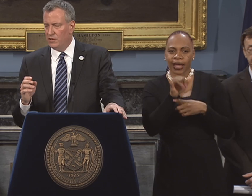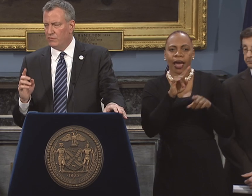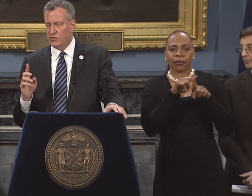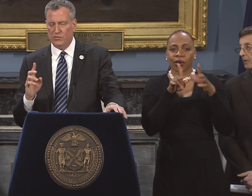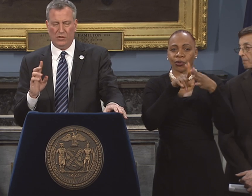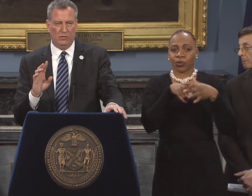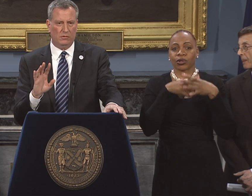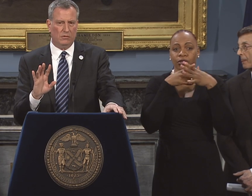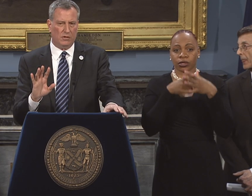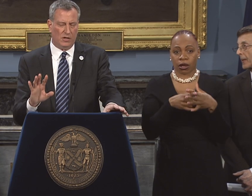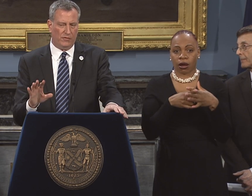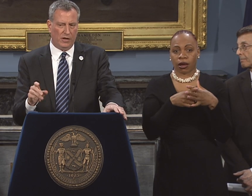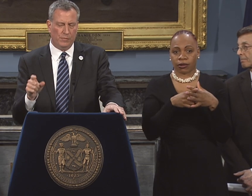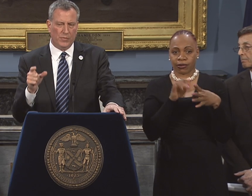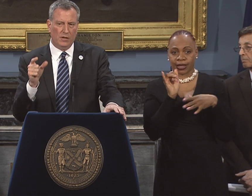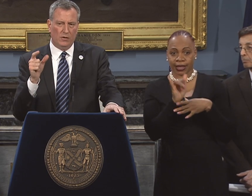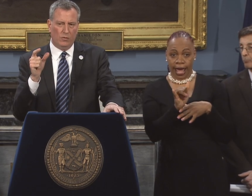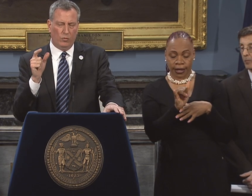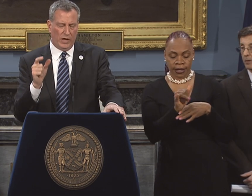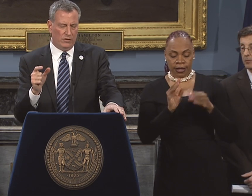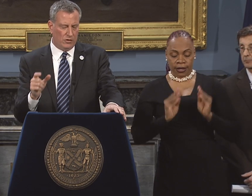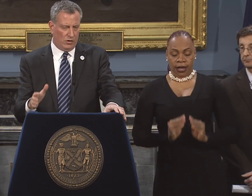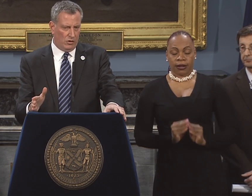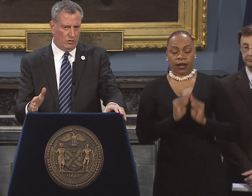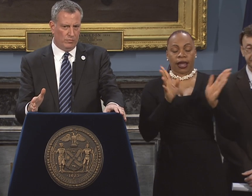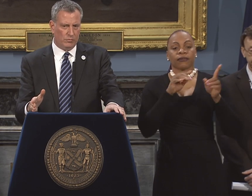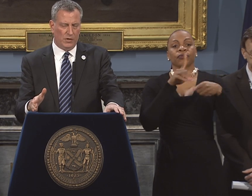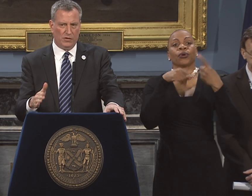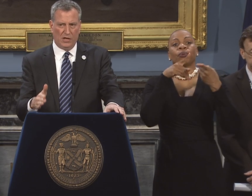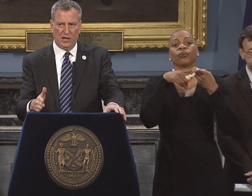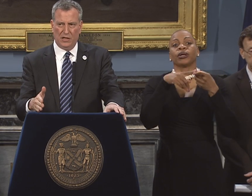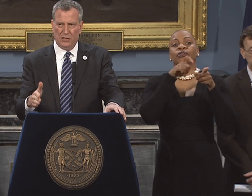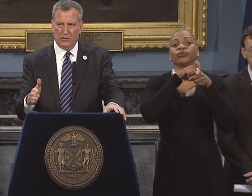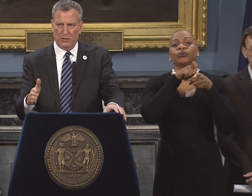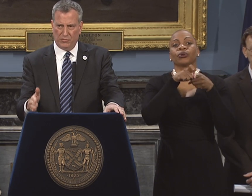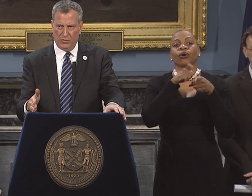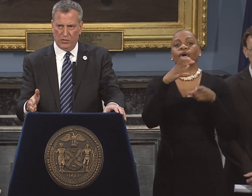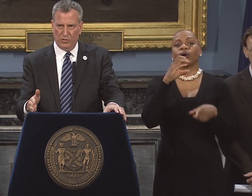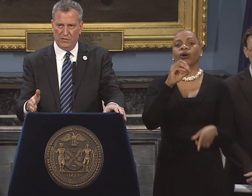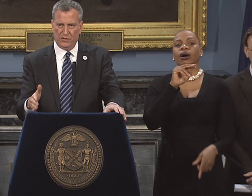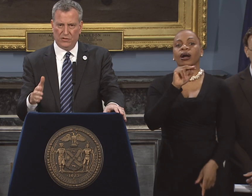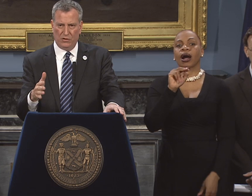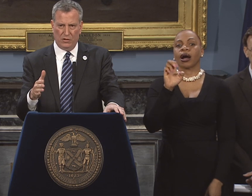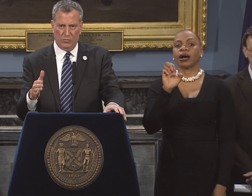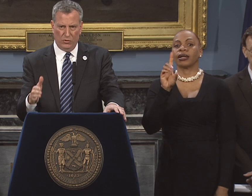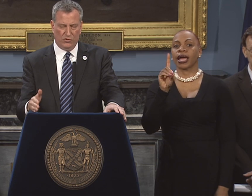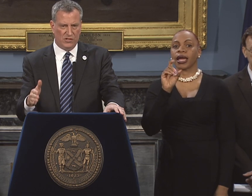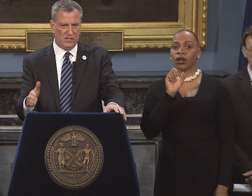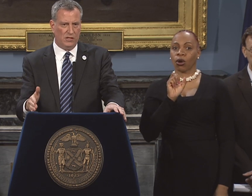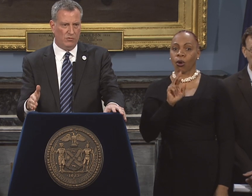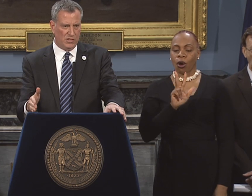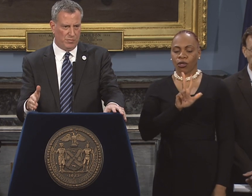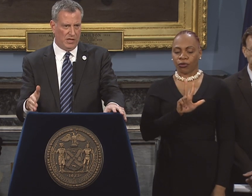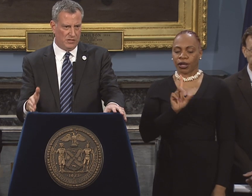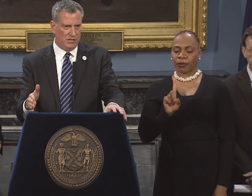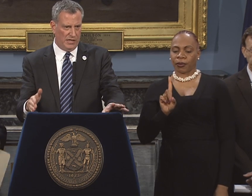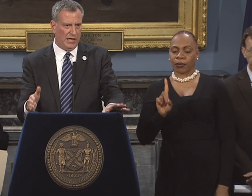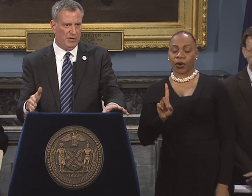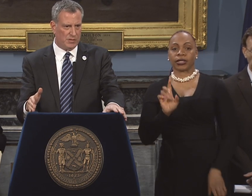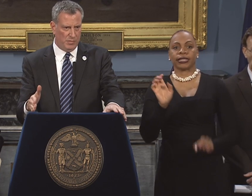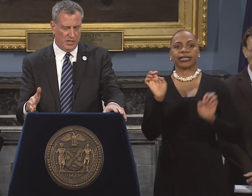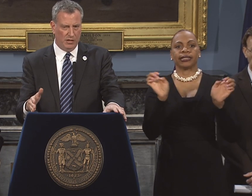this. First of all, to clarify, when you call either Con Ed or 311, these are emergency